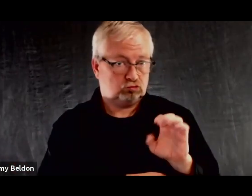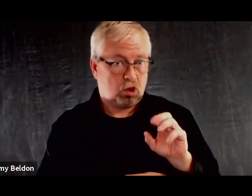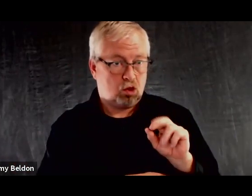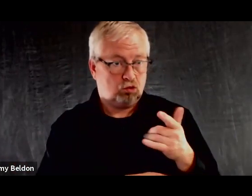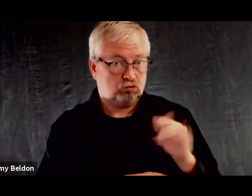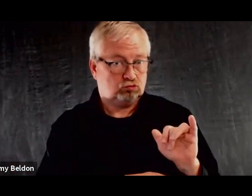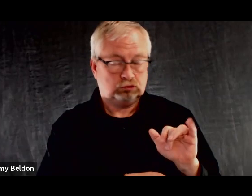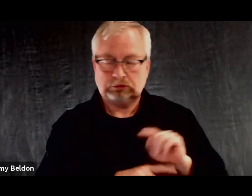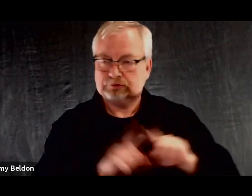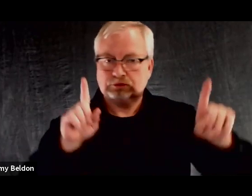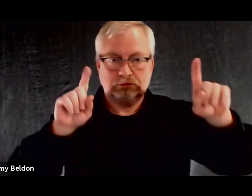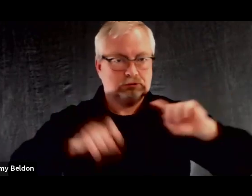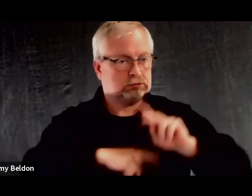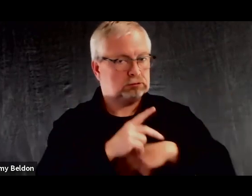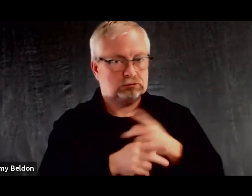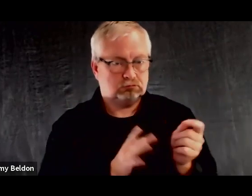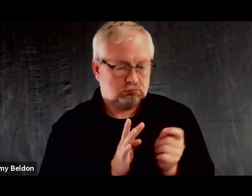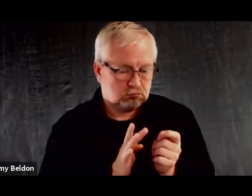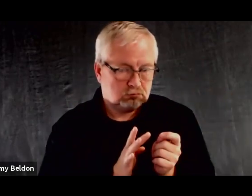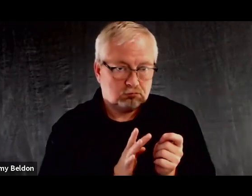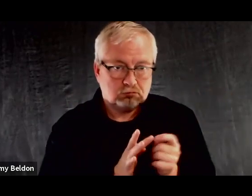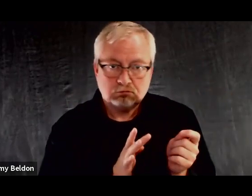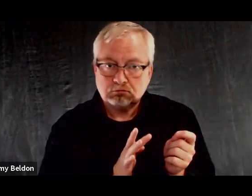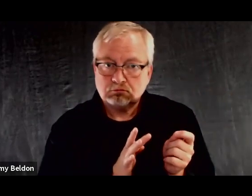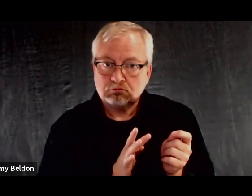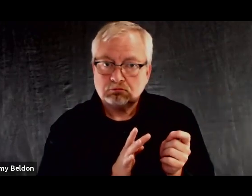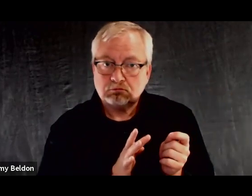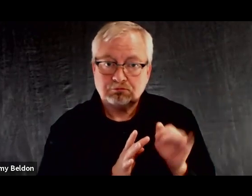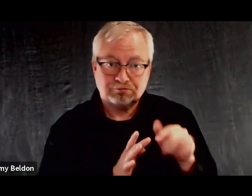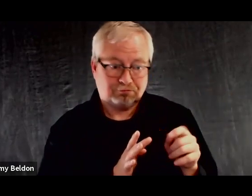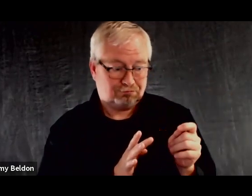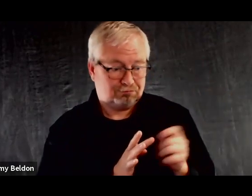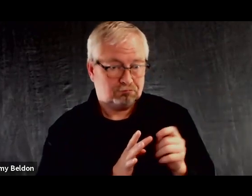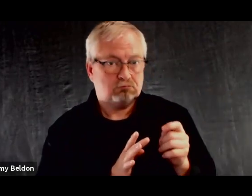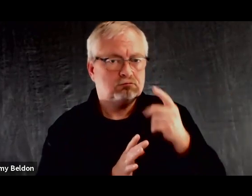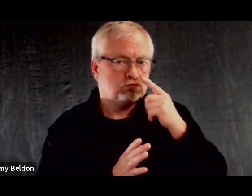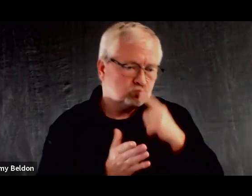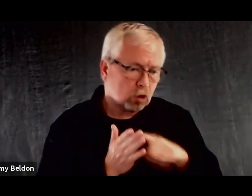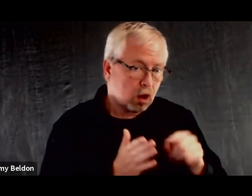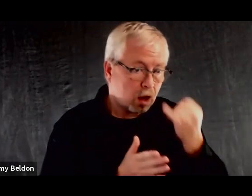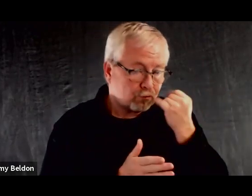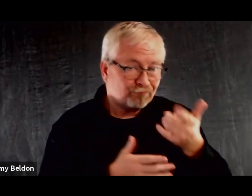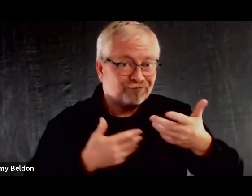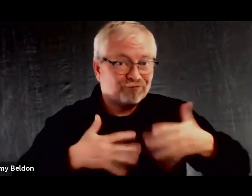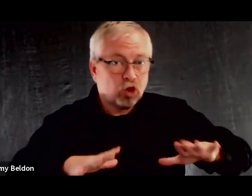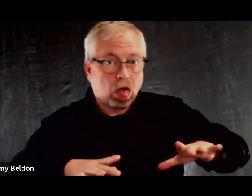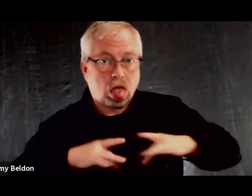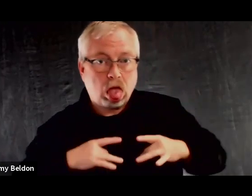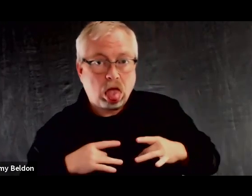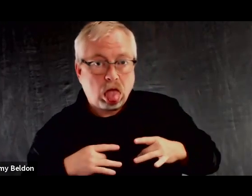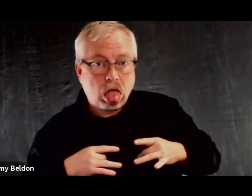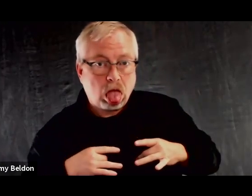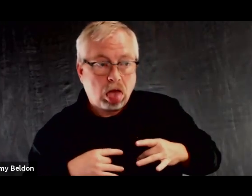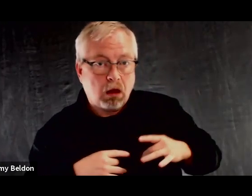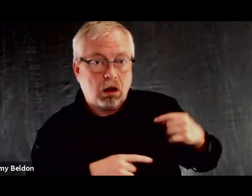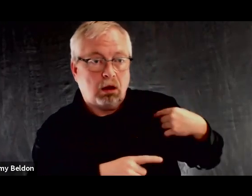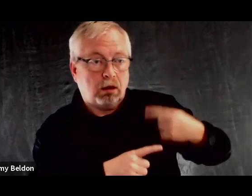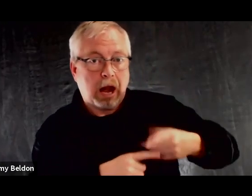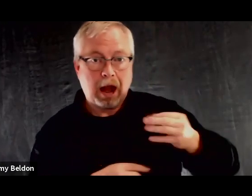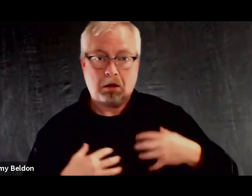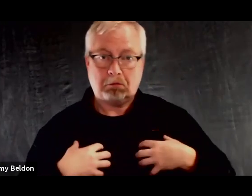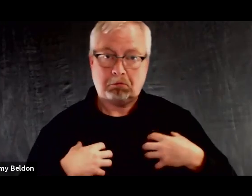us information about whether an individual has been exposed to COVID-19 and developed antibodies. And so they're kind of